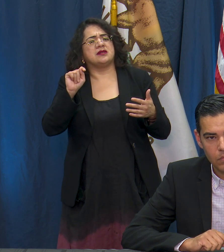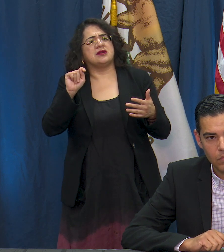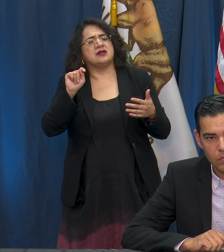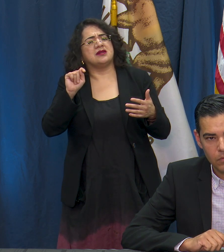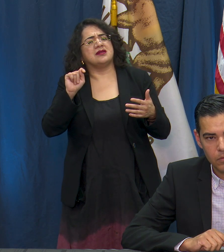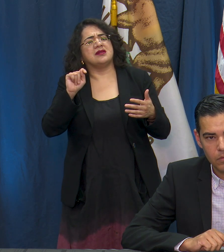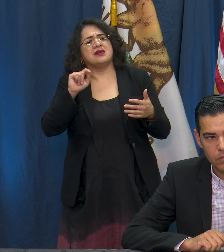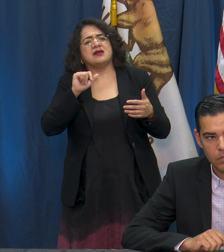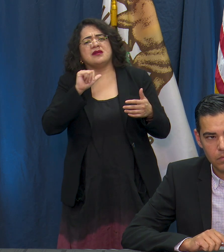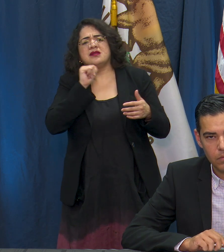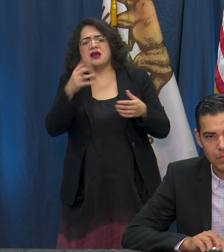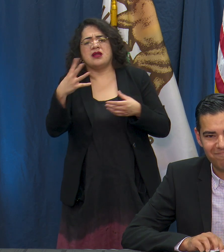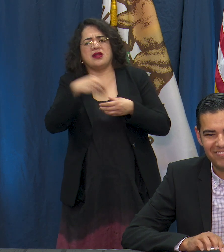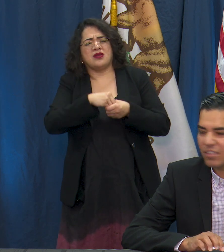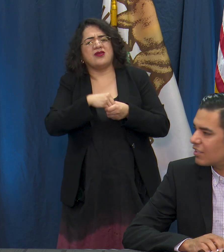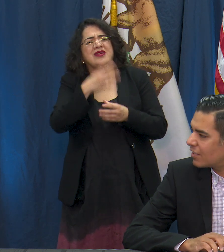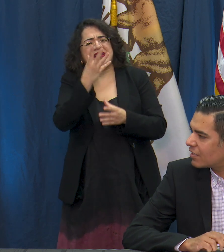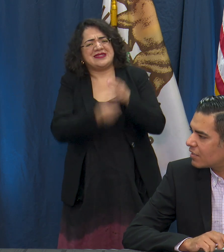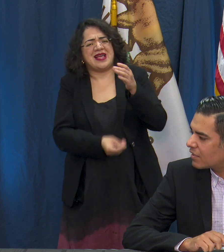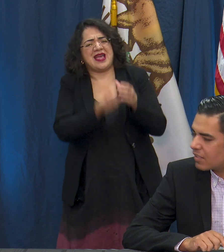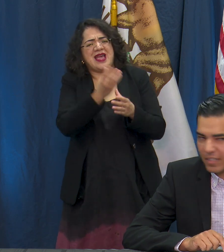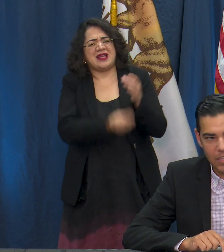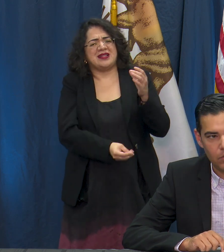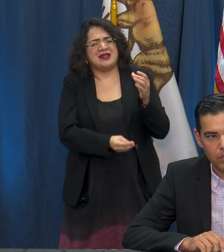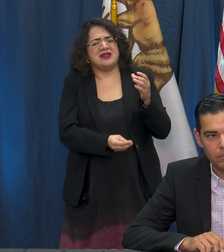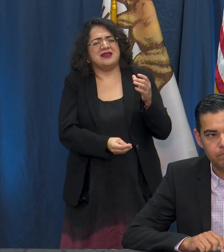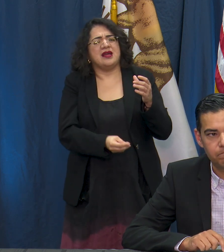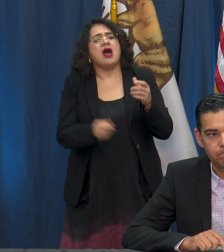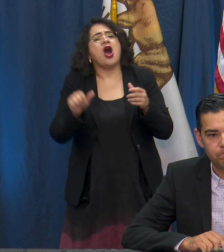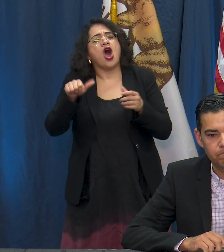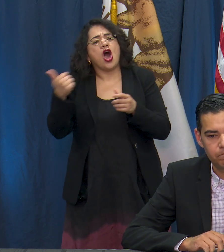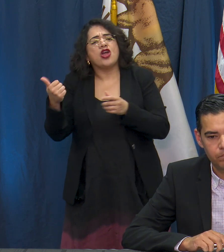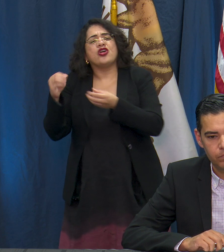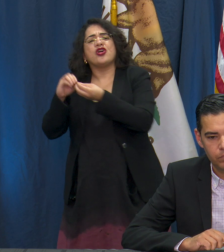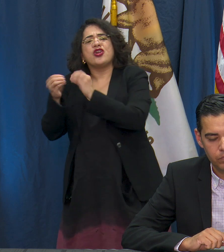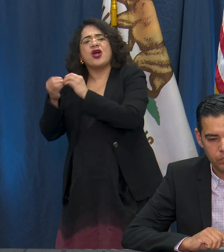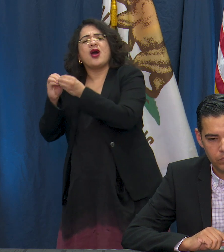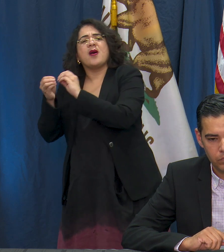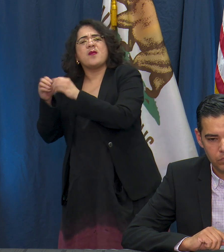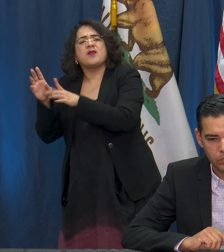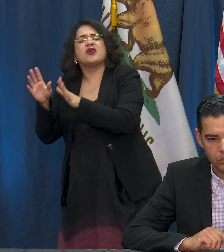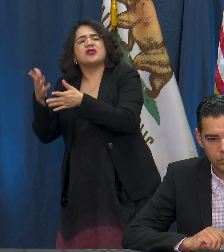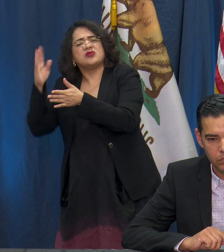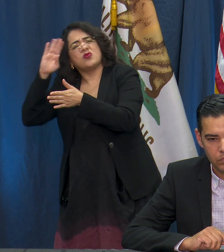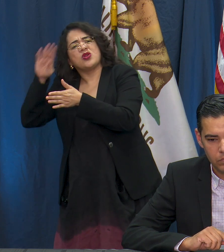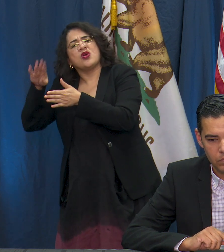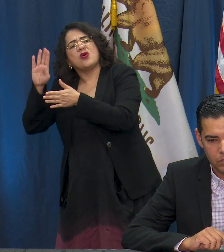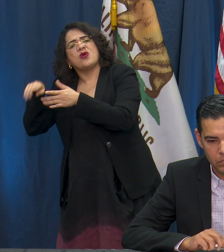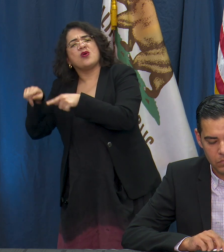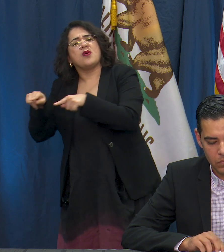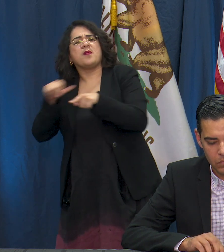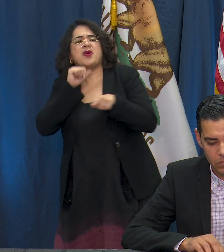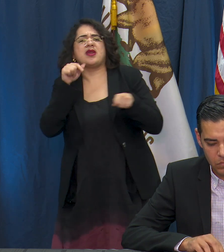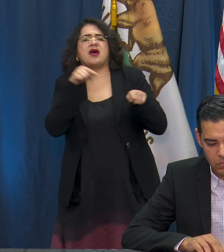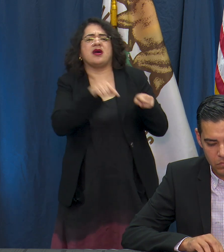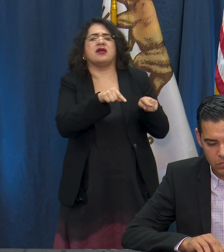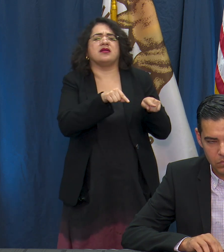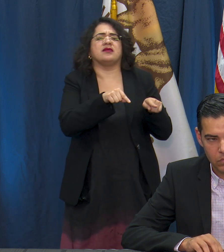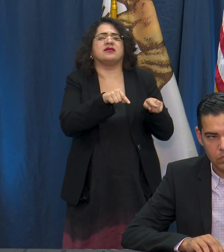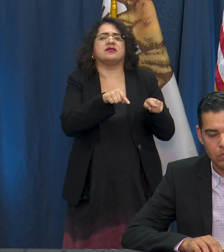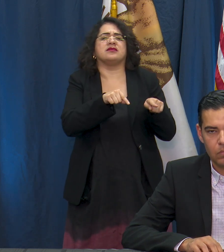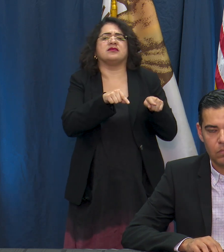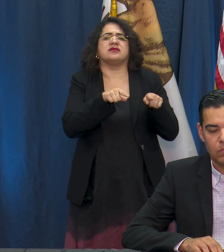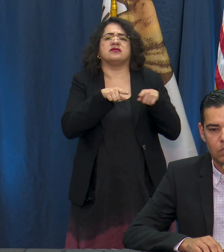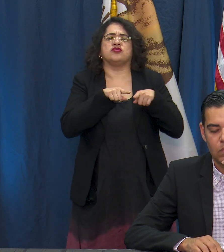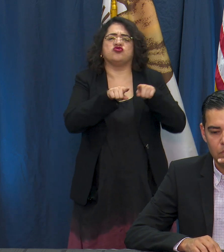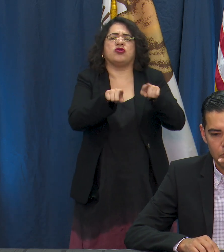HIV, but not for COVID-19. So my question is, why are we not being tracked a month into